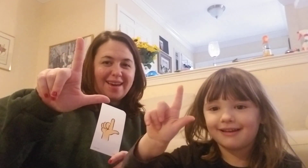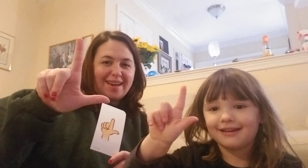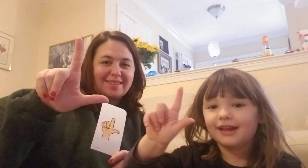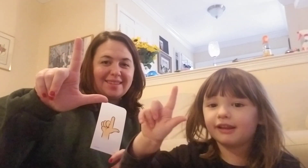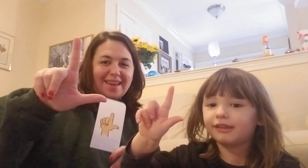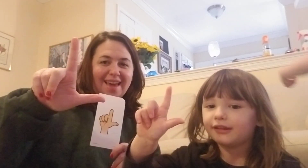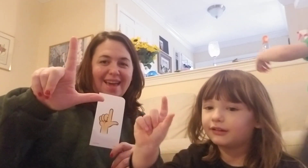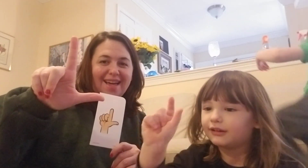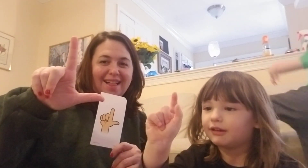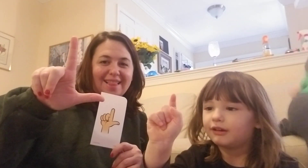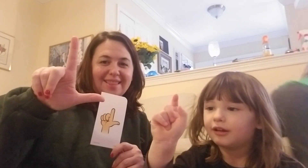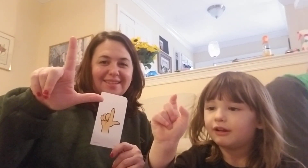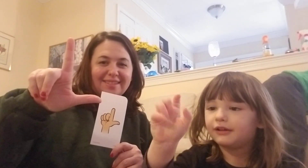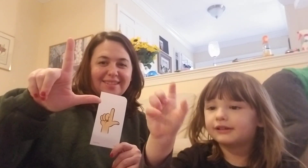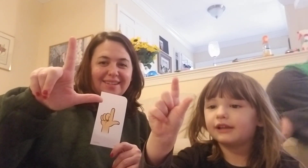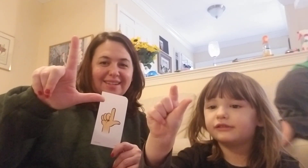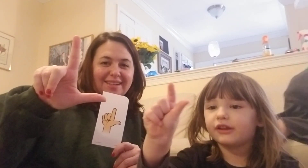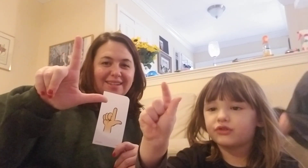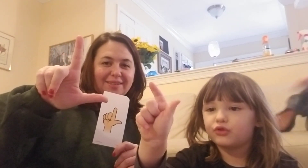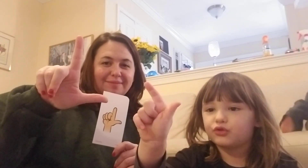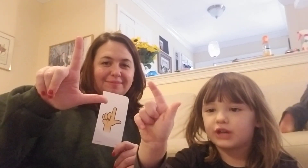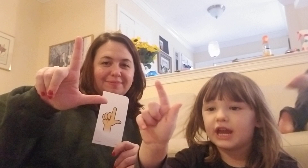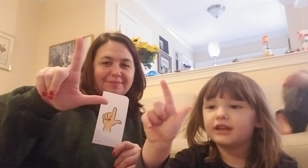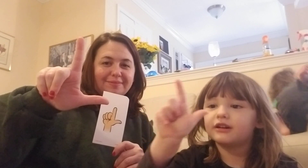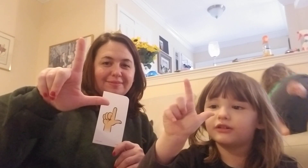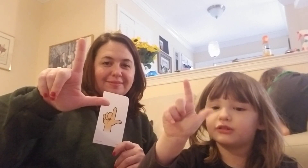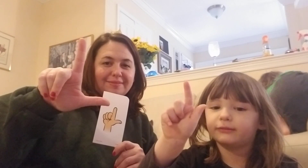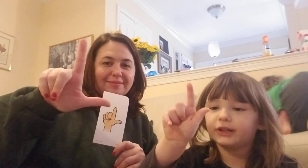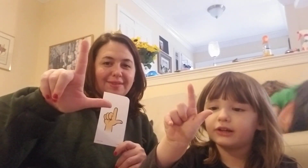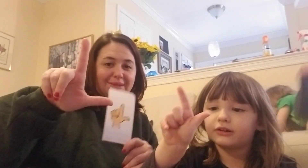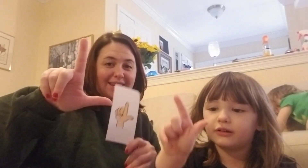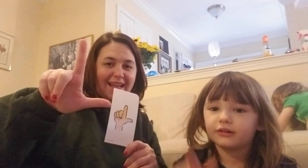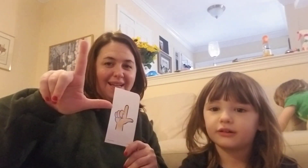Perfect. L. Yeah, just do J or something. We did L.